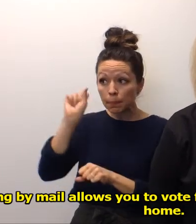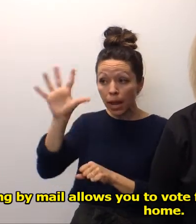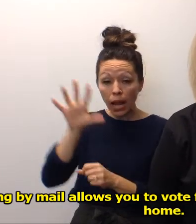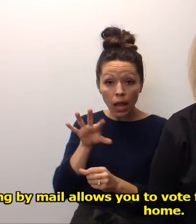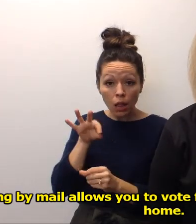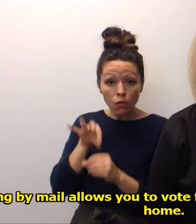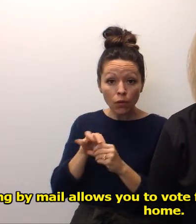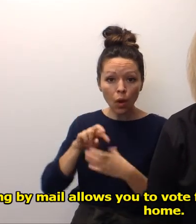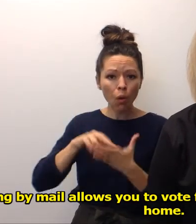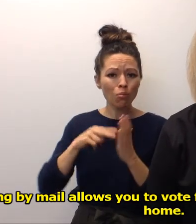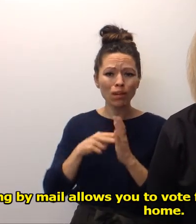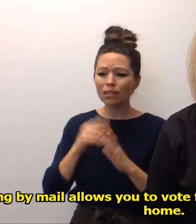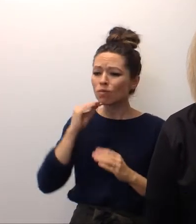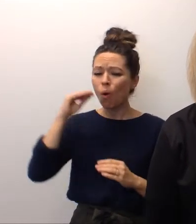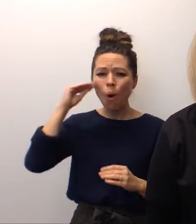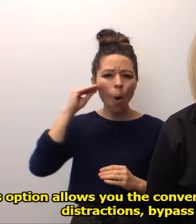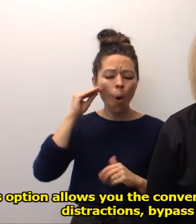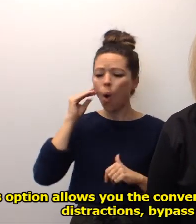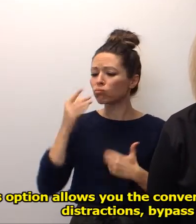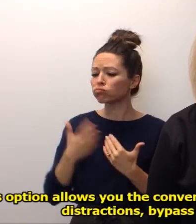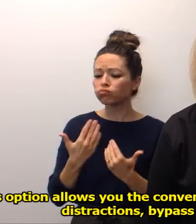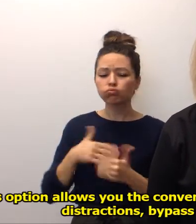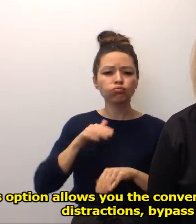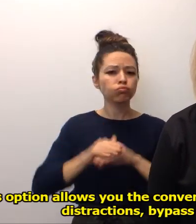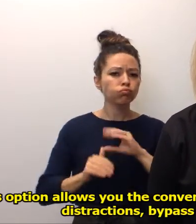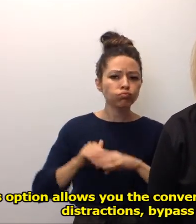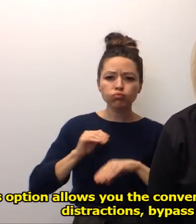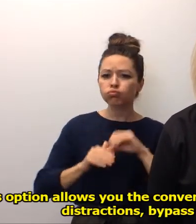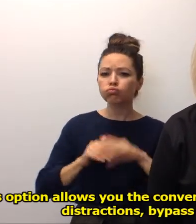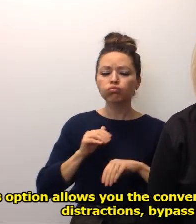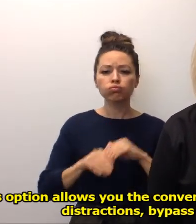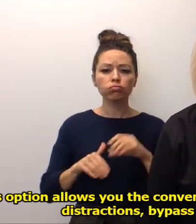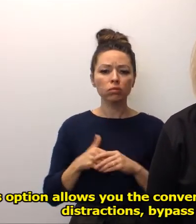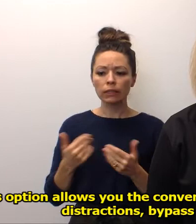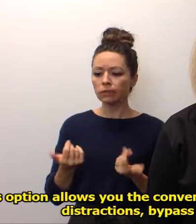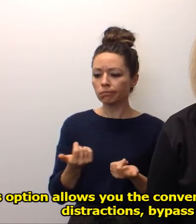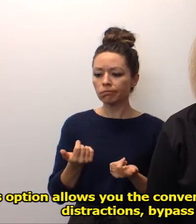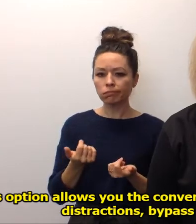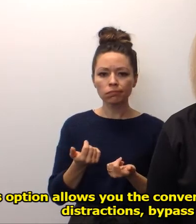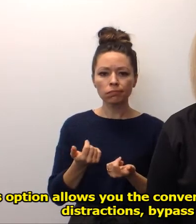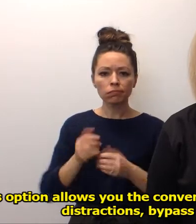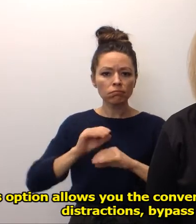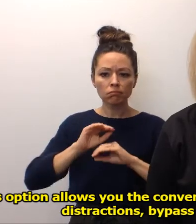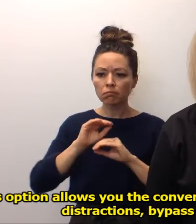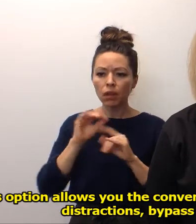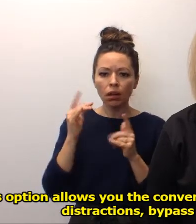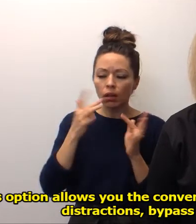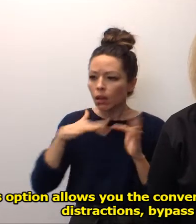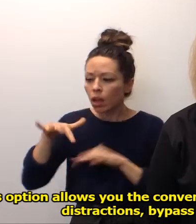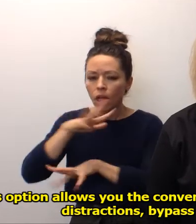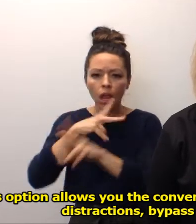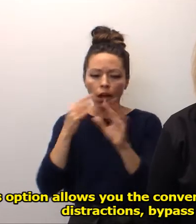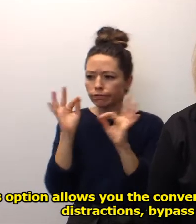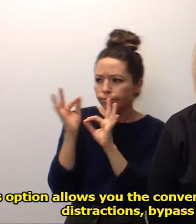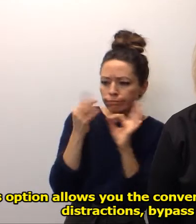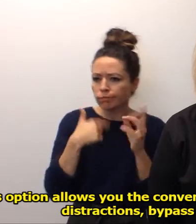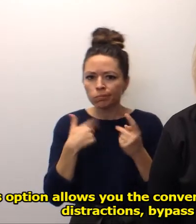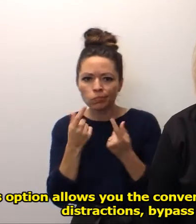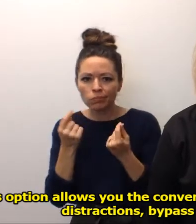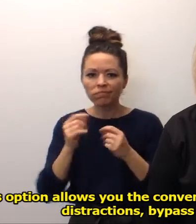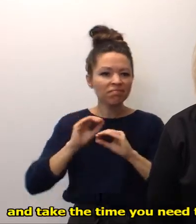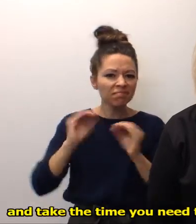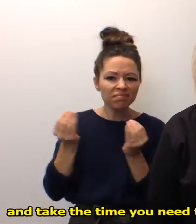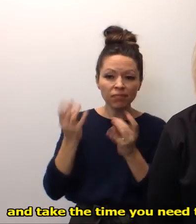from the comfort of your home. This option allows you the convenience of voting with no distractions. bypass